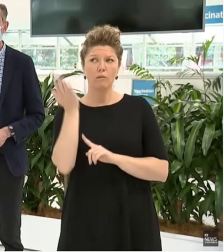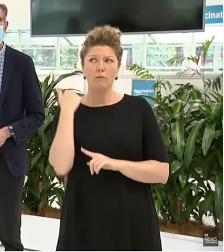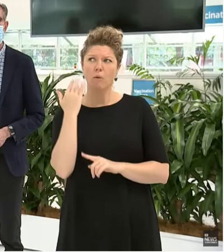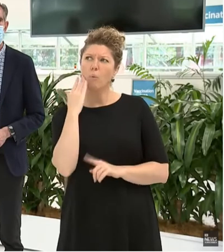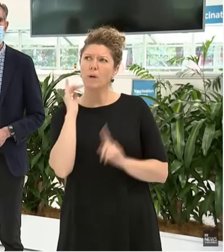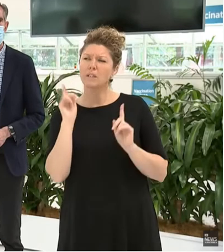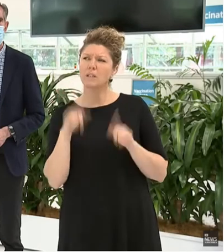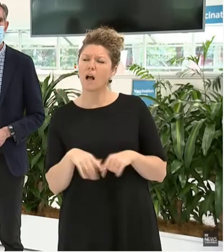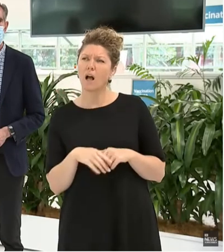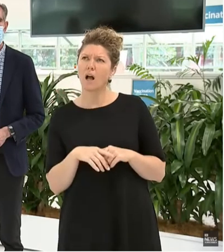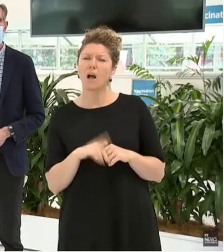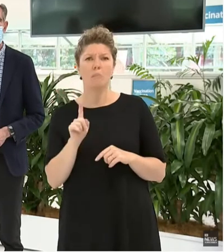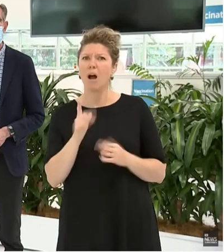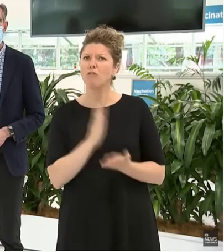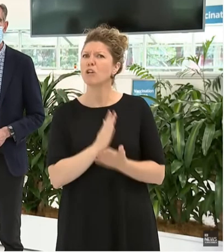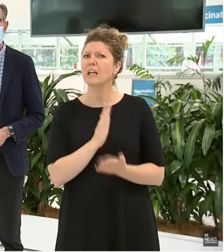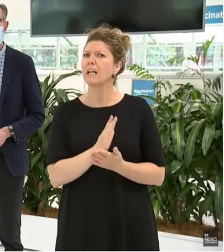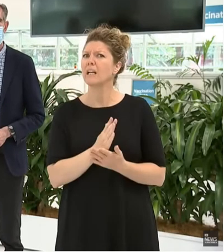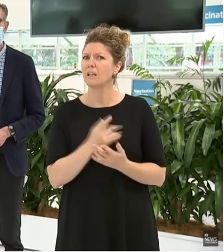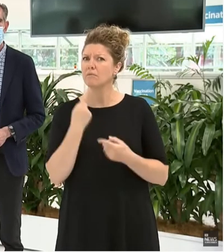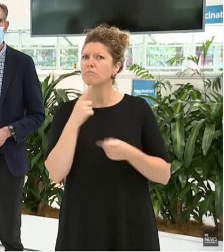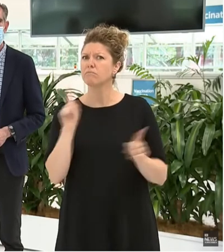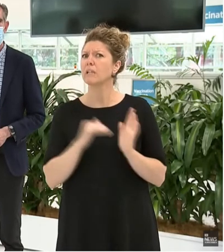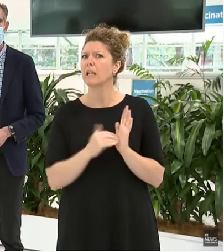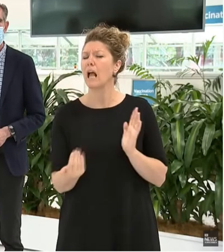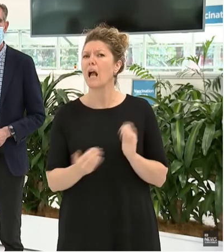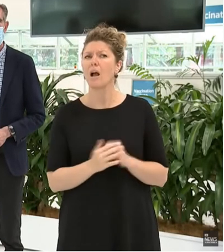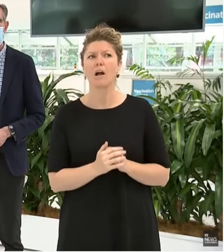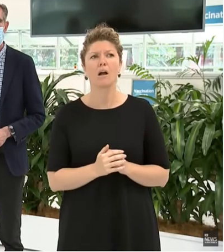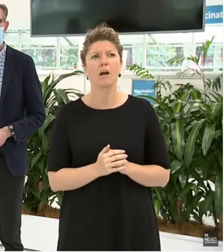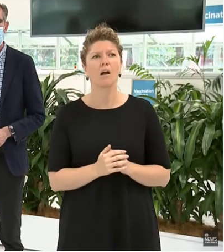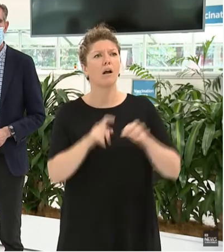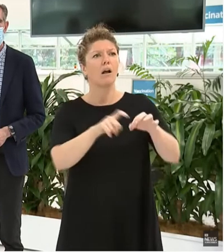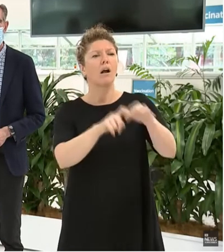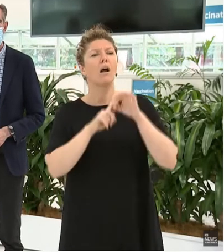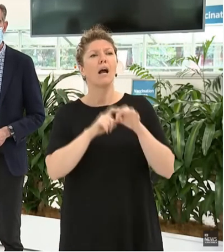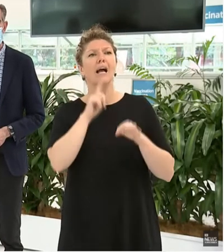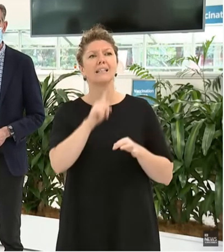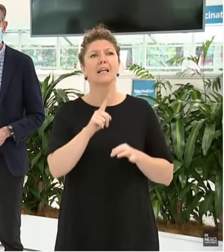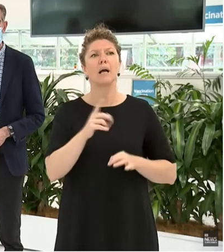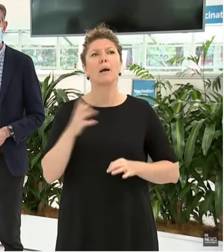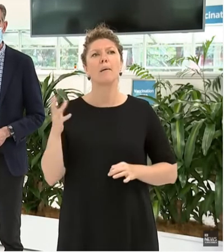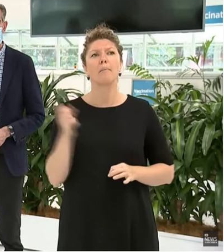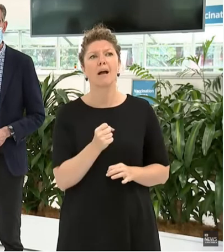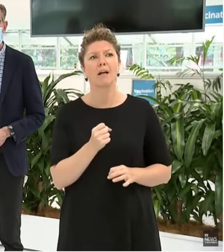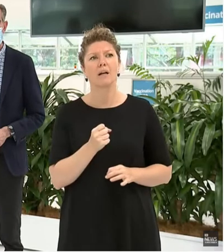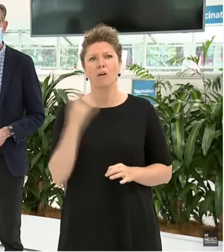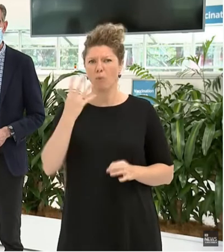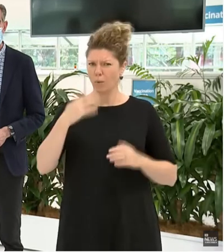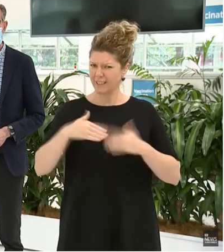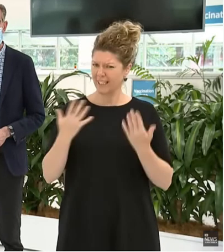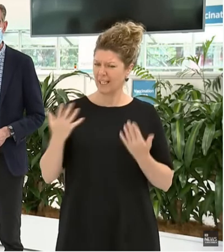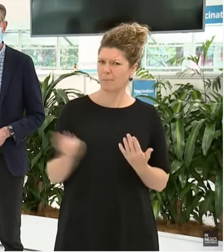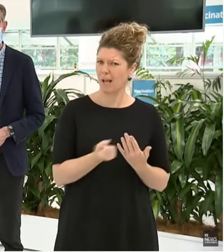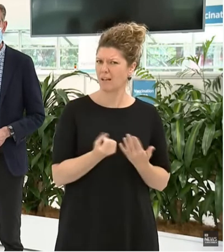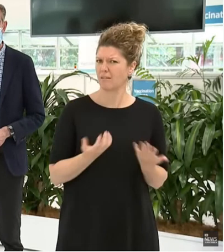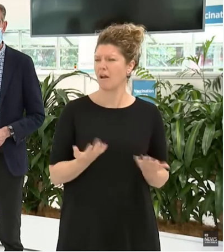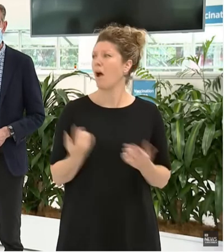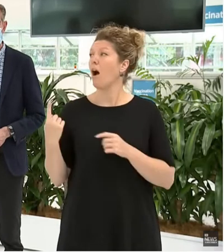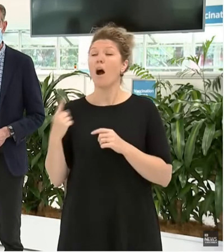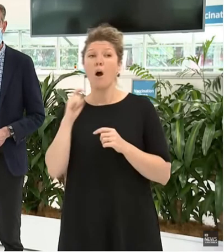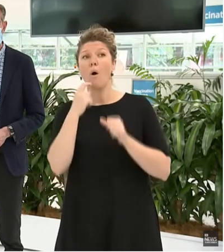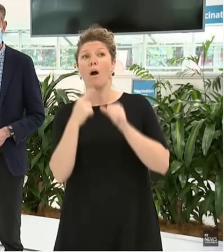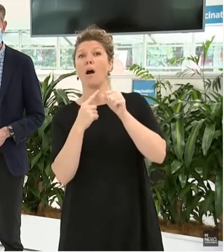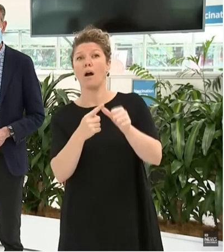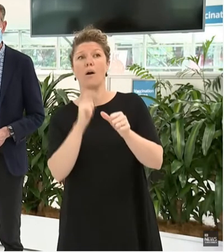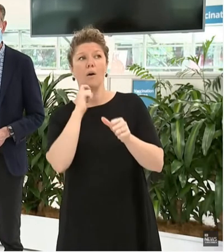I don't exactly remember when, but it's certainly being more clearly enunciated now. But the public health order still says that the person... Sorry, I'll come back to you if Angira... I'll come back to